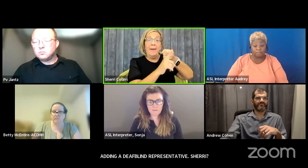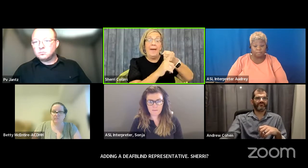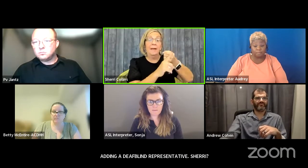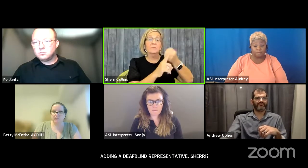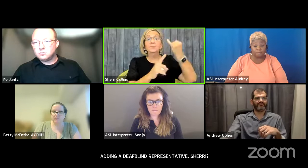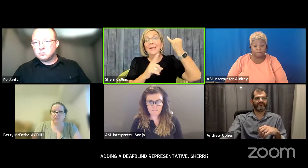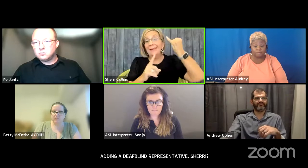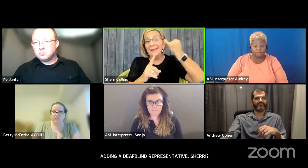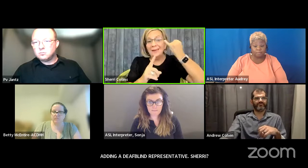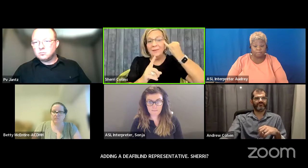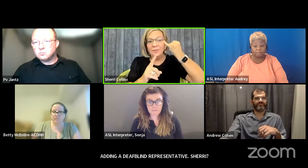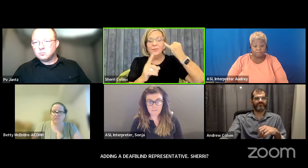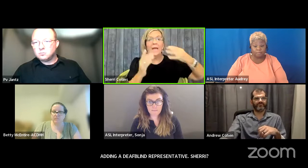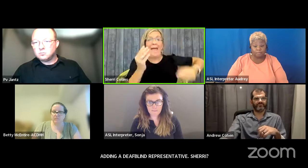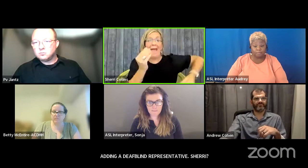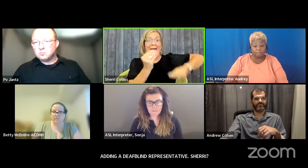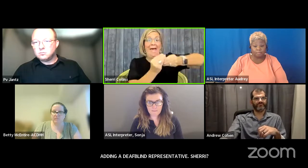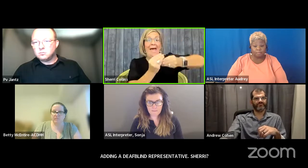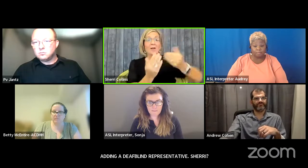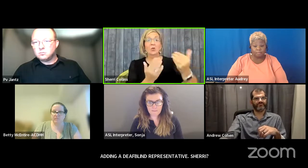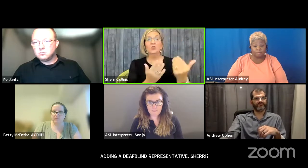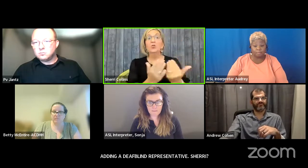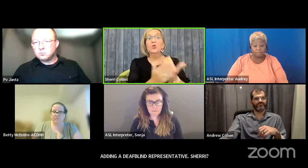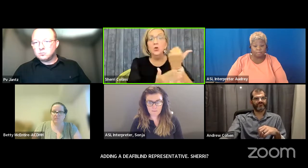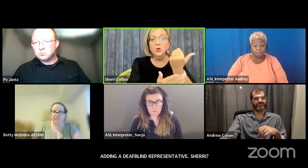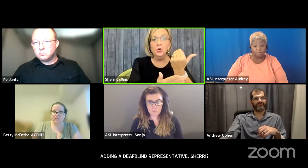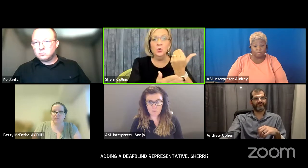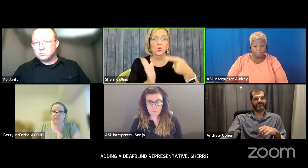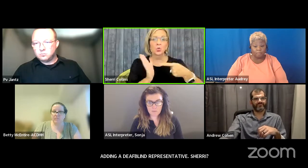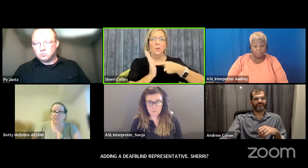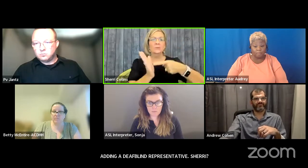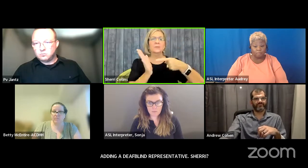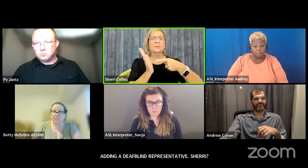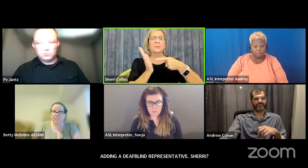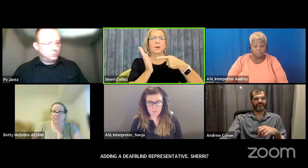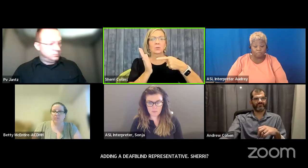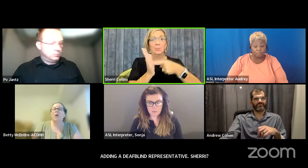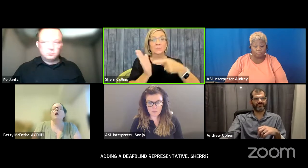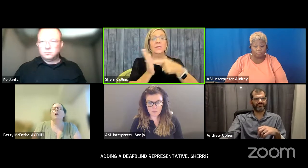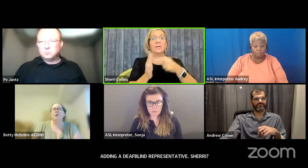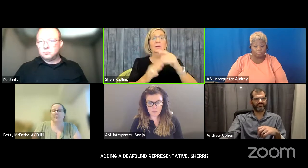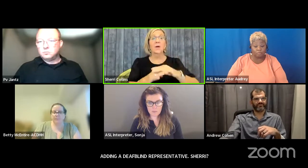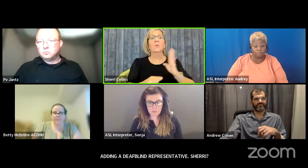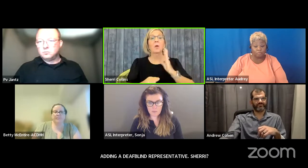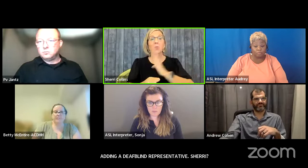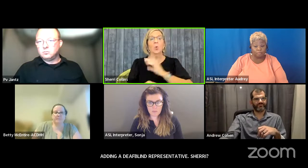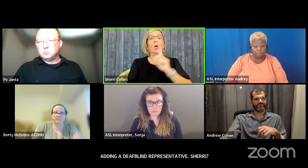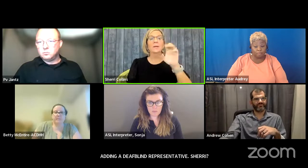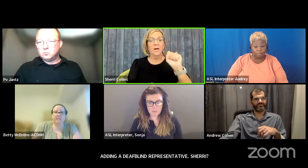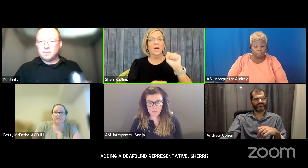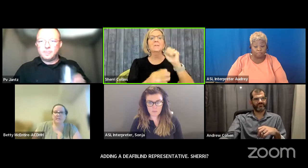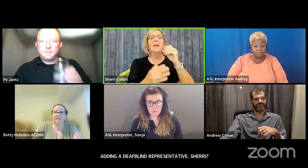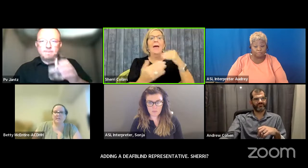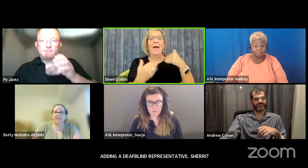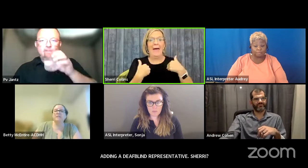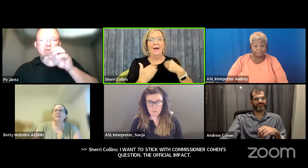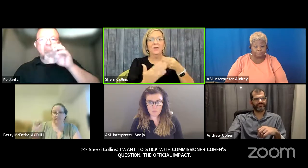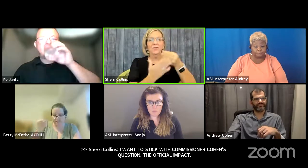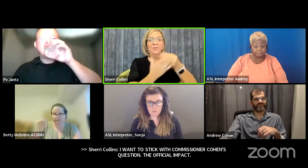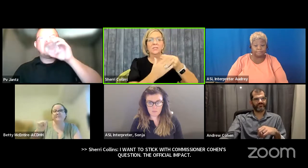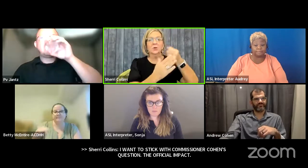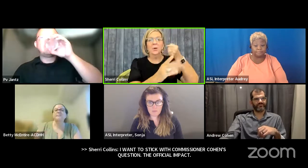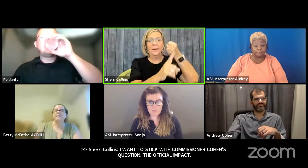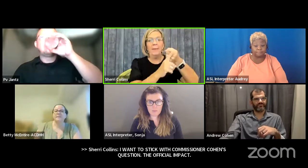official impact. If add a new representative on the board does